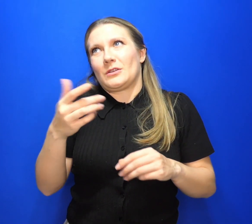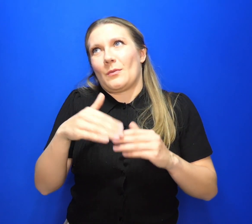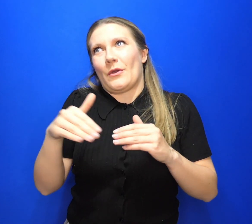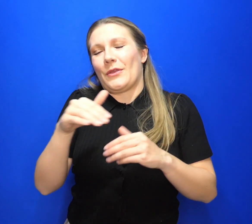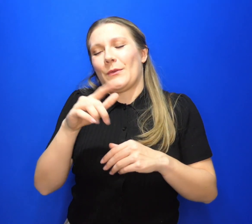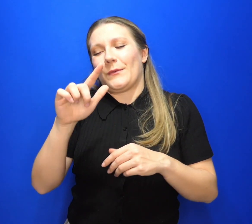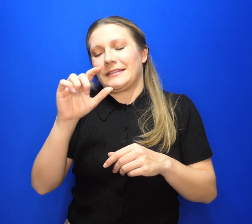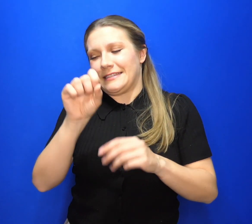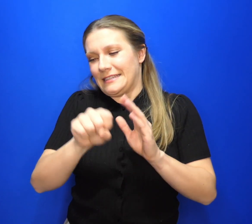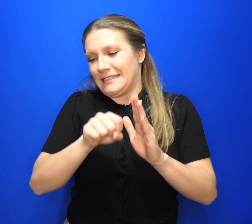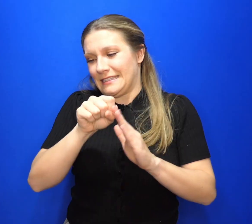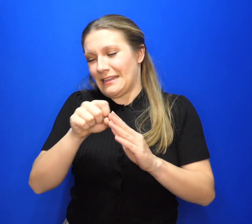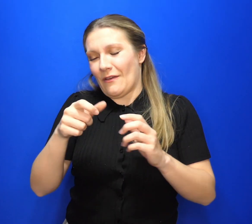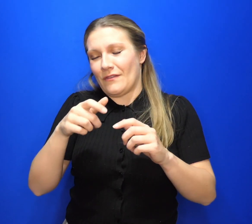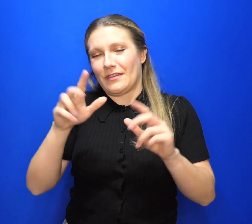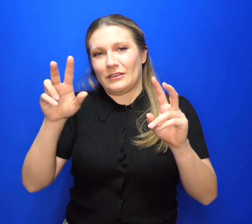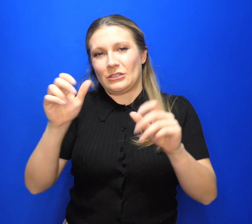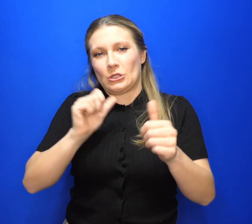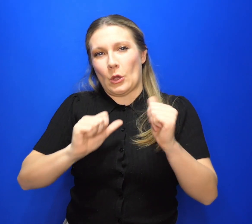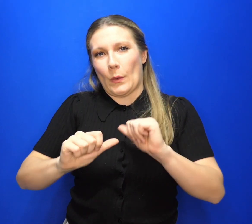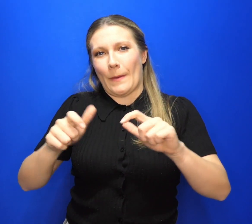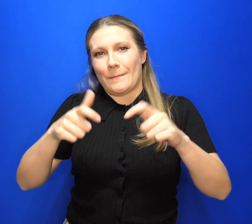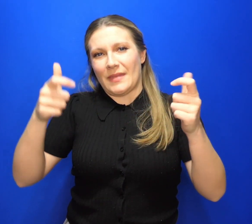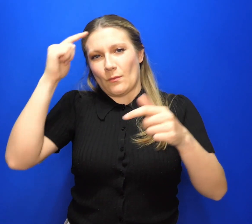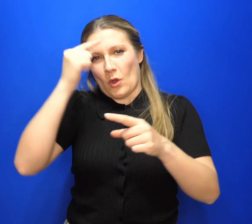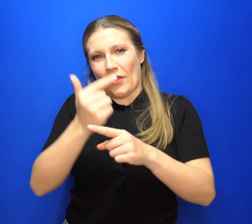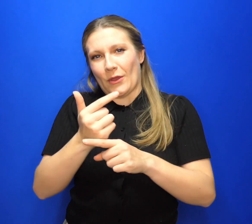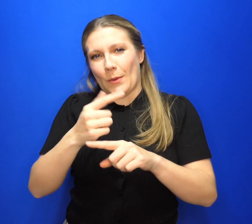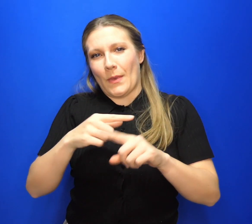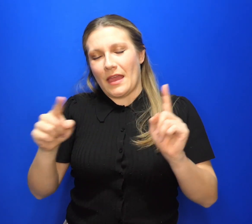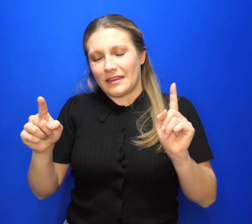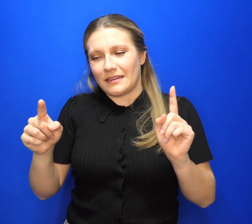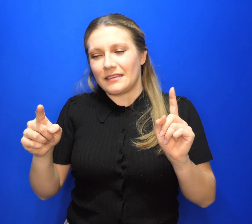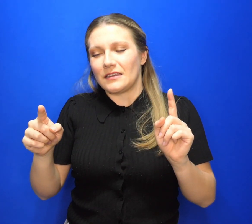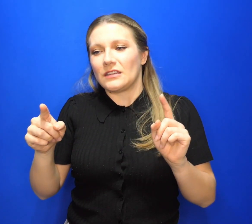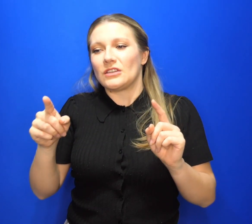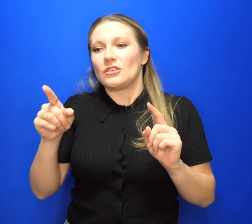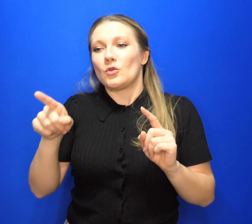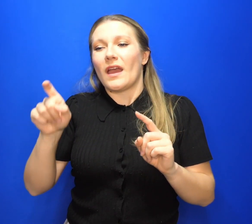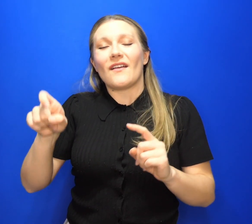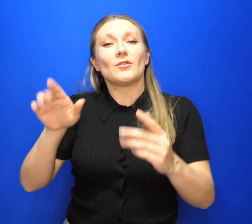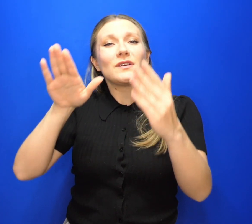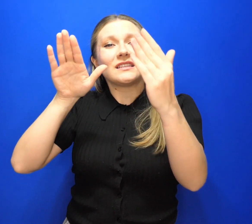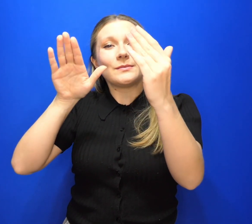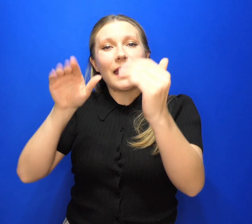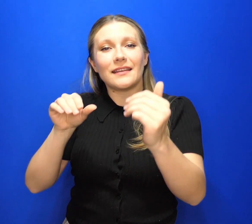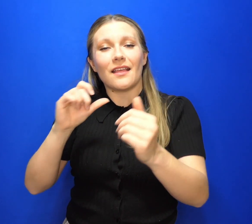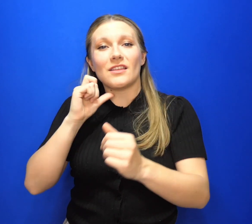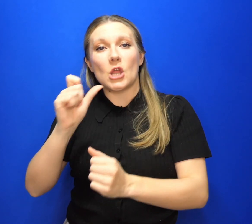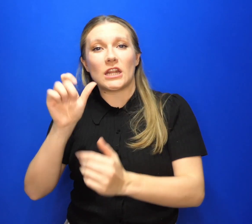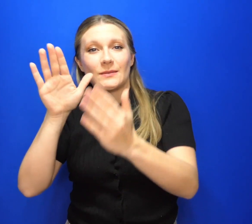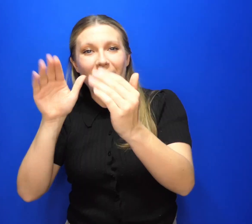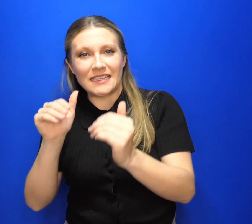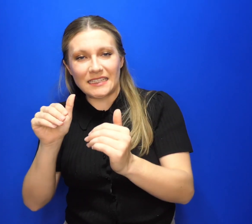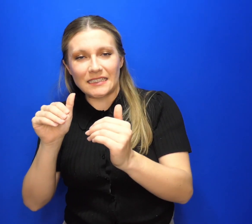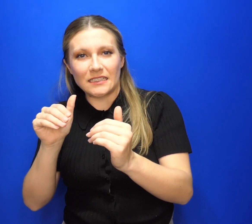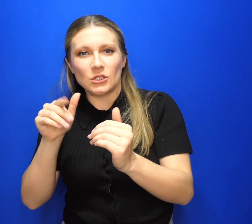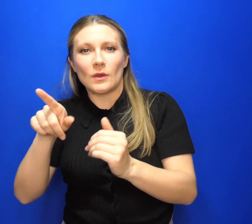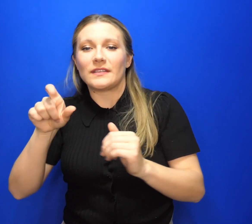which I'm embarrassed by, but I think you have to expect the unexpected. Like, I think you just need to live in the reality